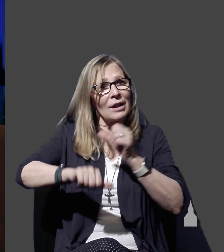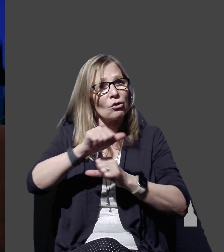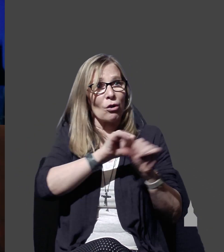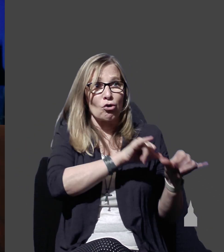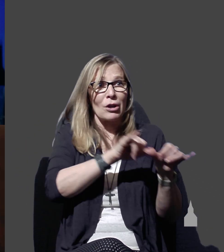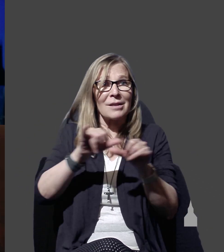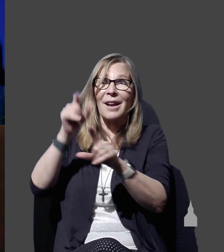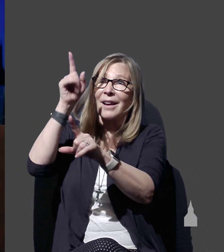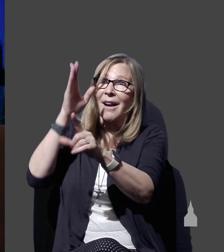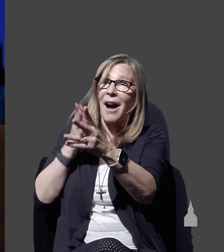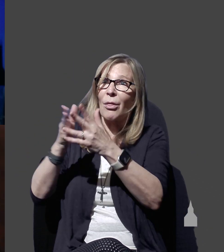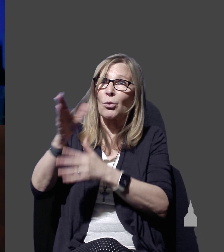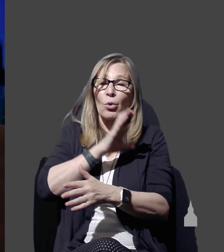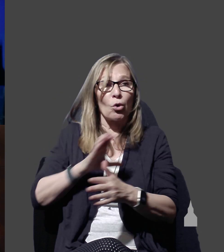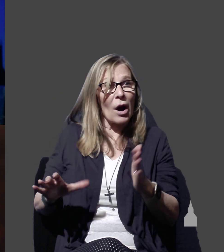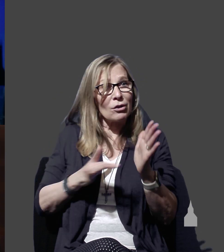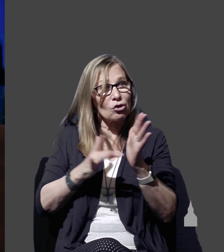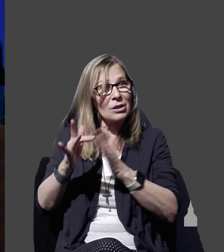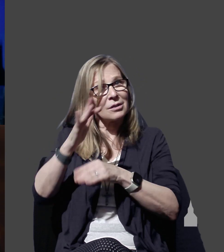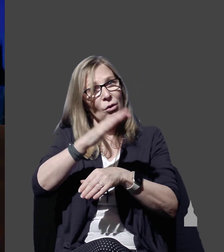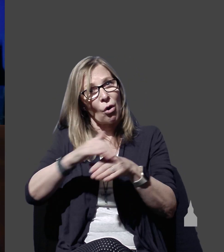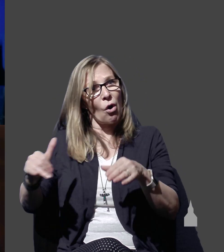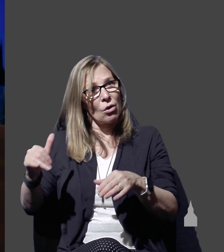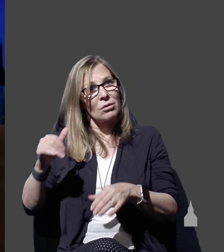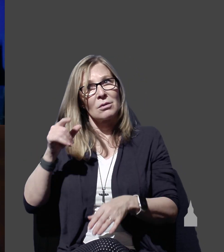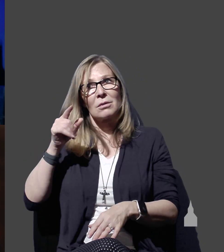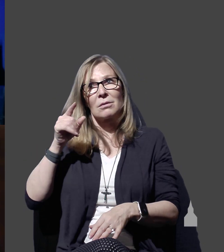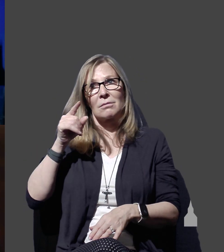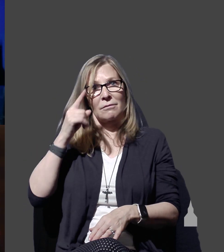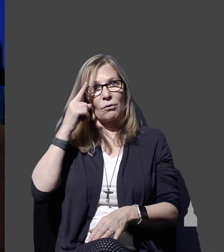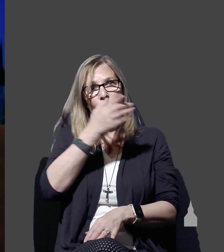as God in Christ Jesus also has forgiven you.